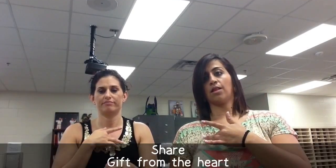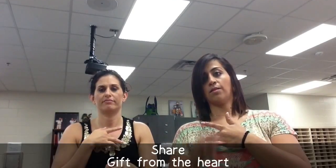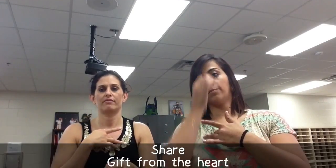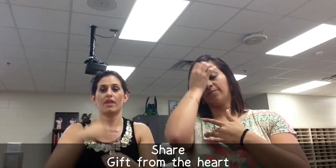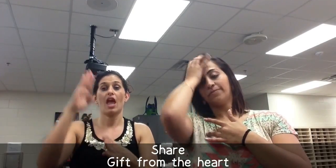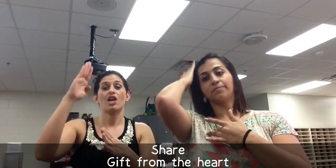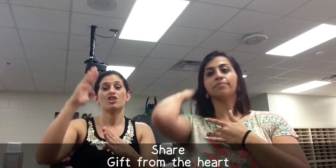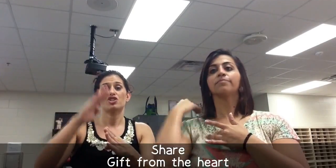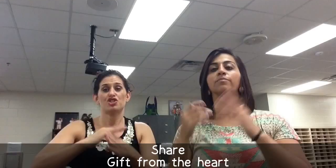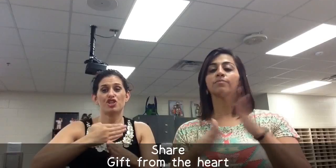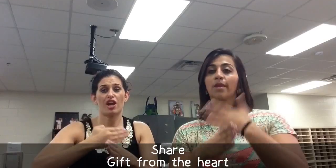Thank you.